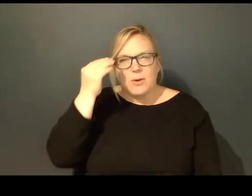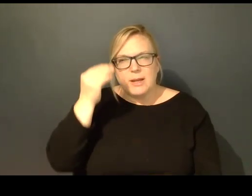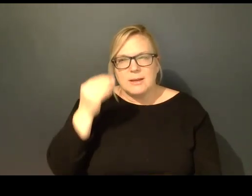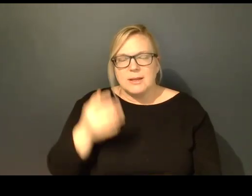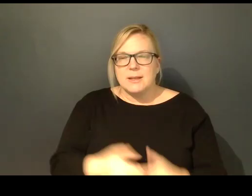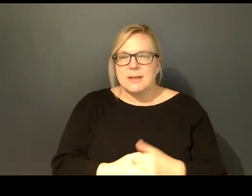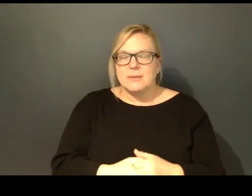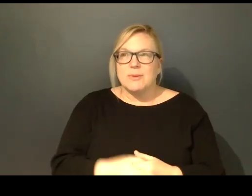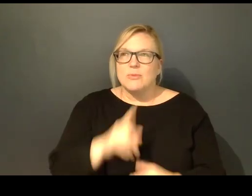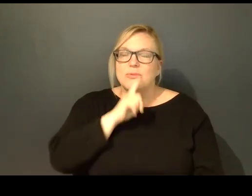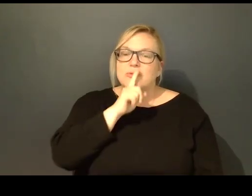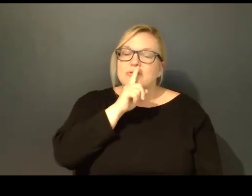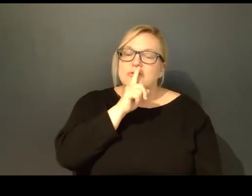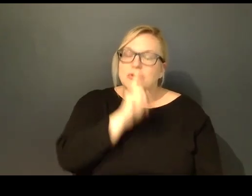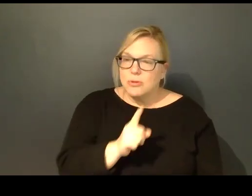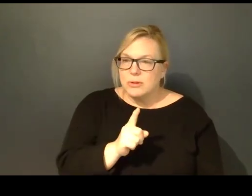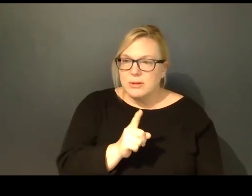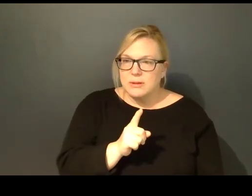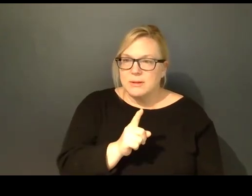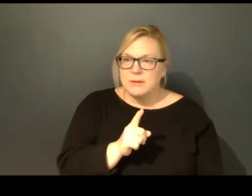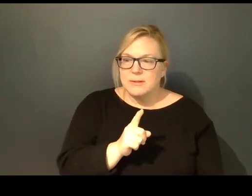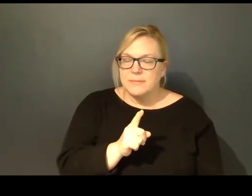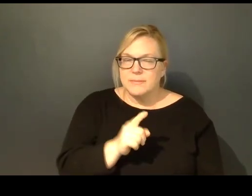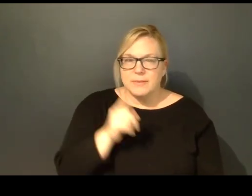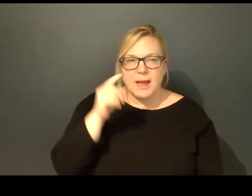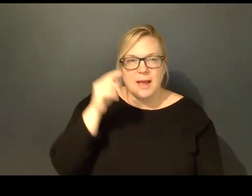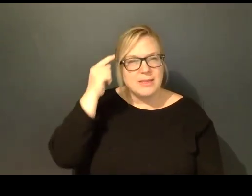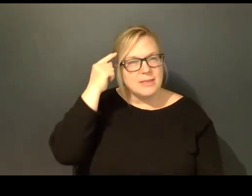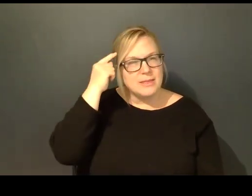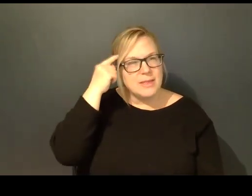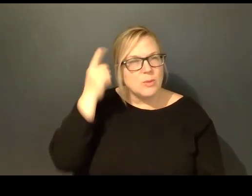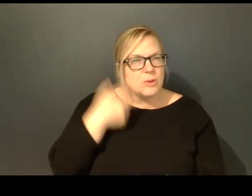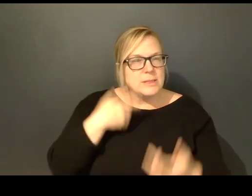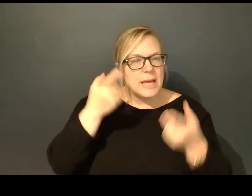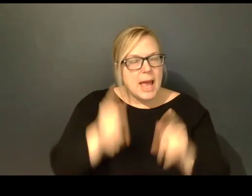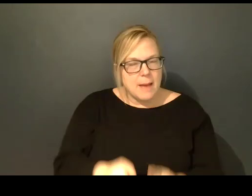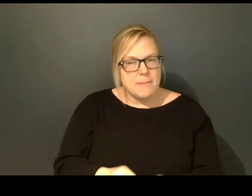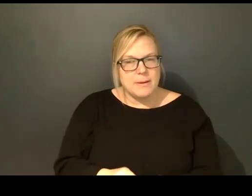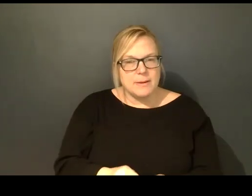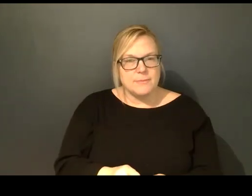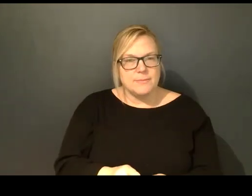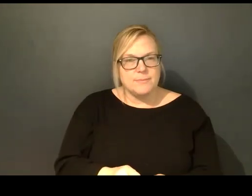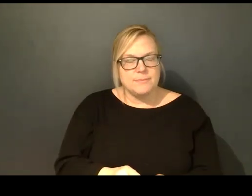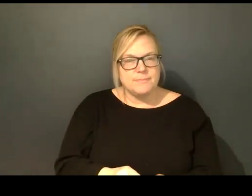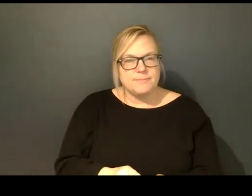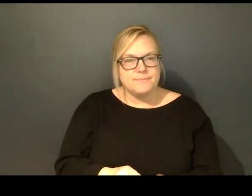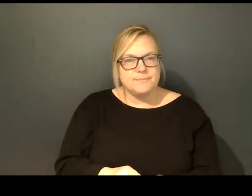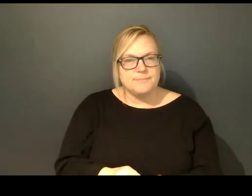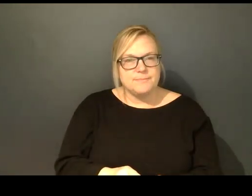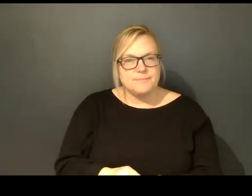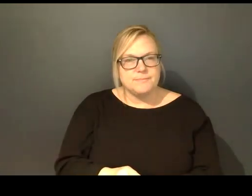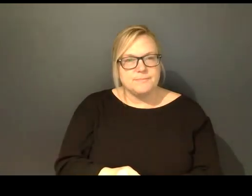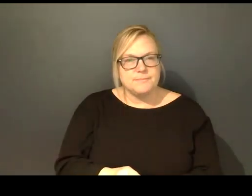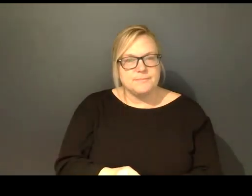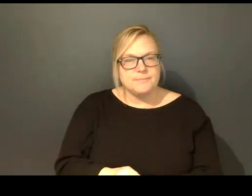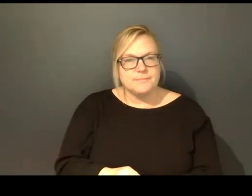of the matter is, I think what has happened in society, and there'll be no disagreement on it, is society for the